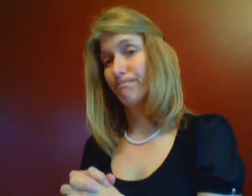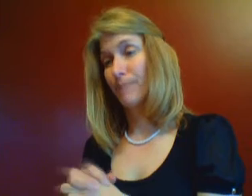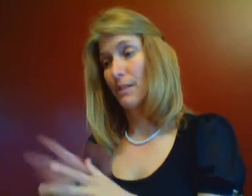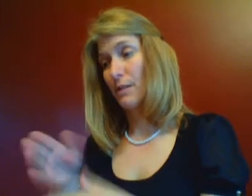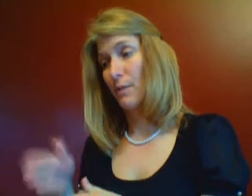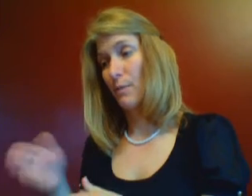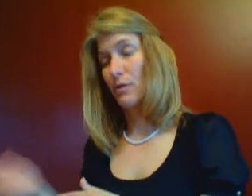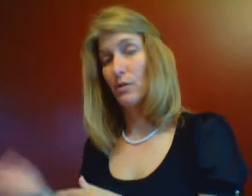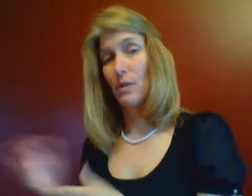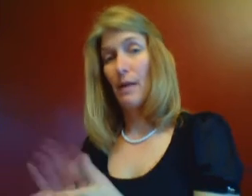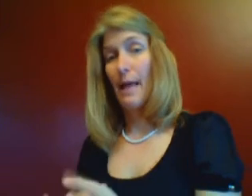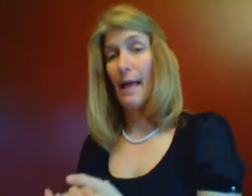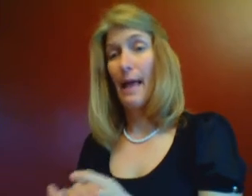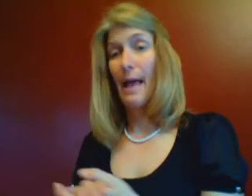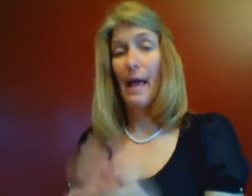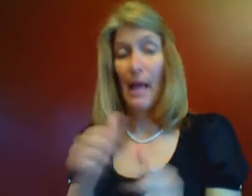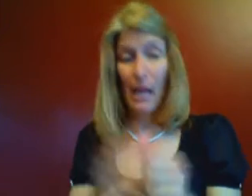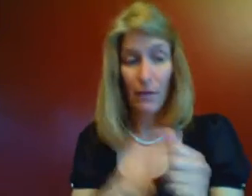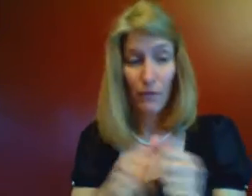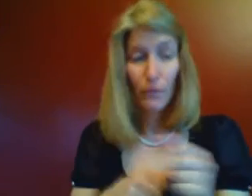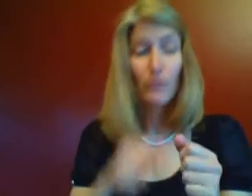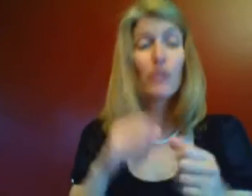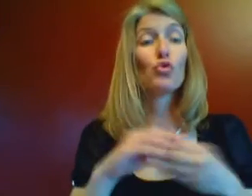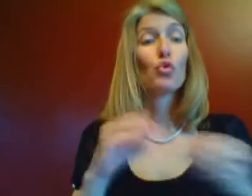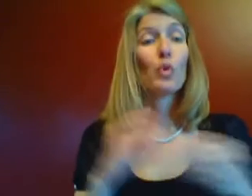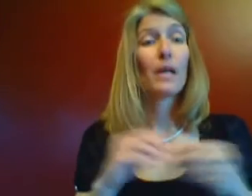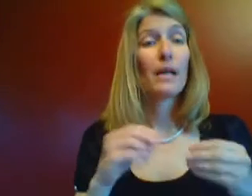Every story has a beginning,